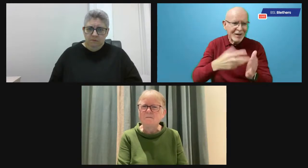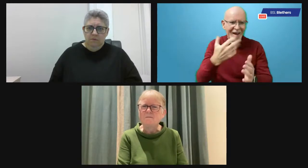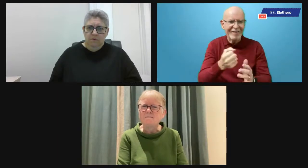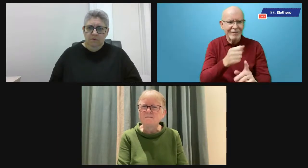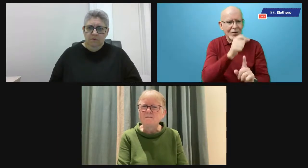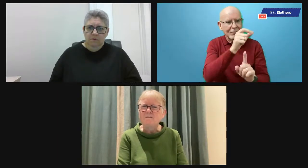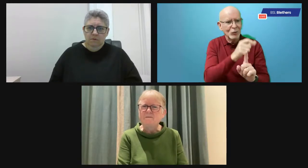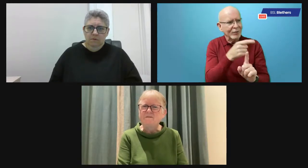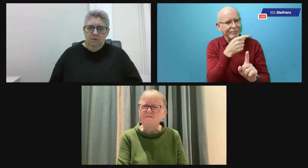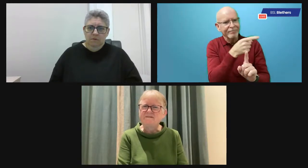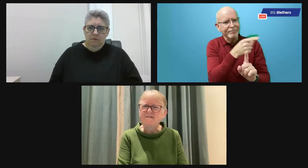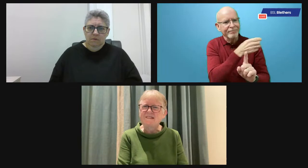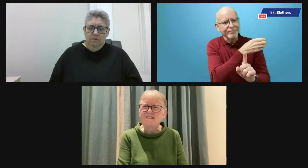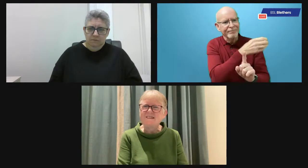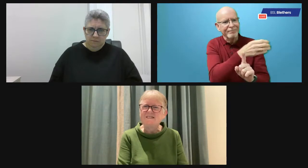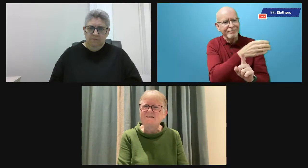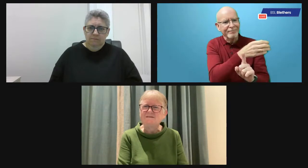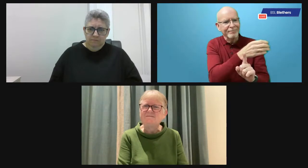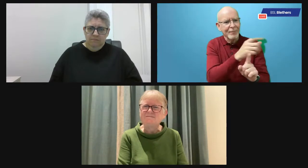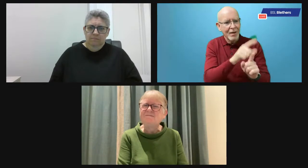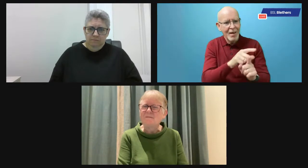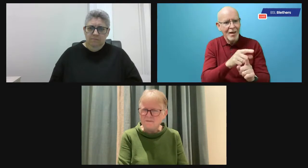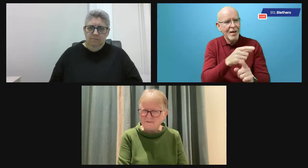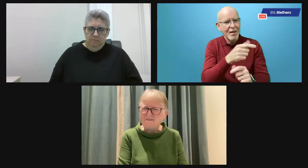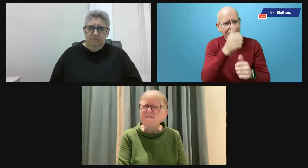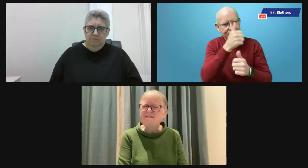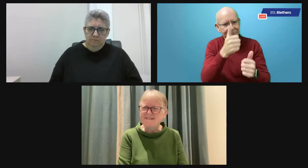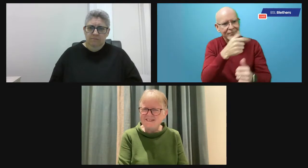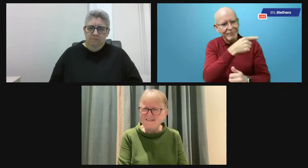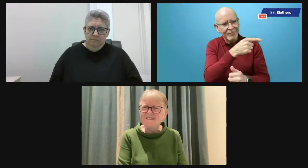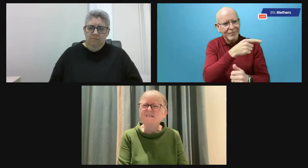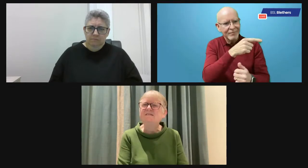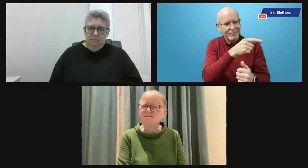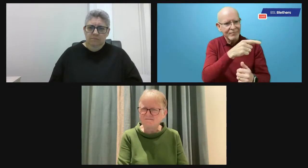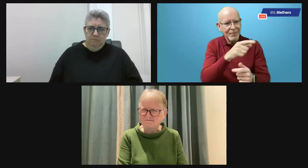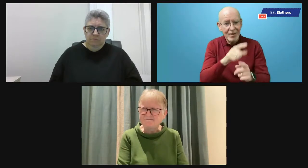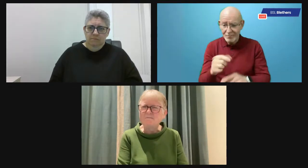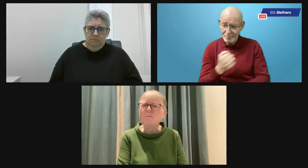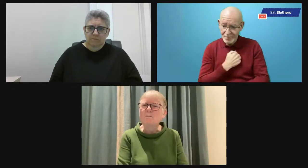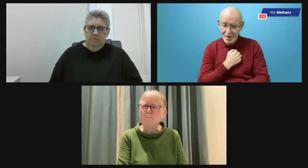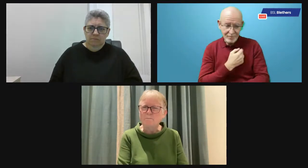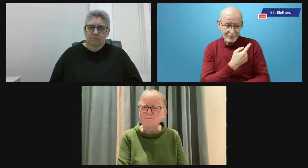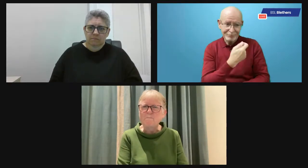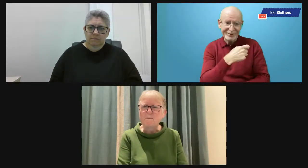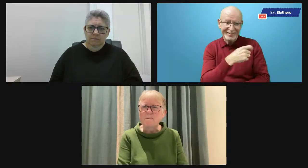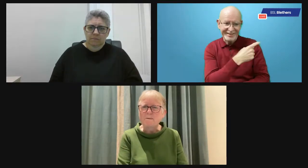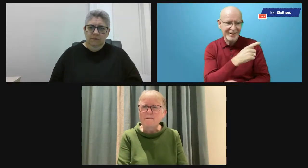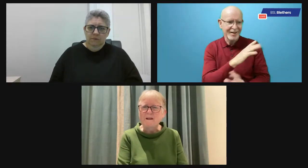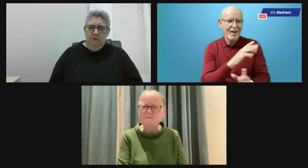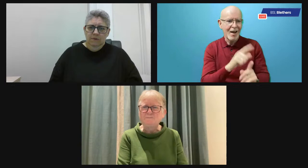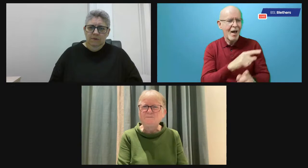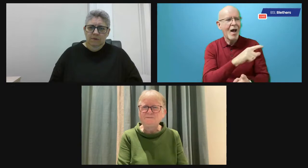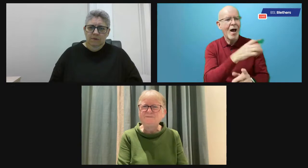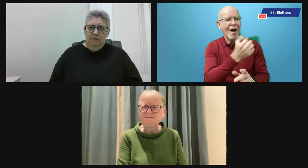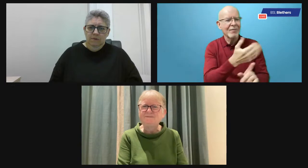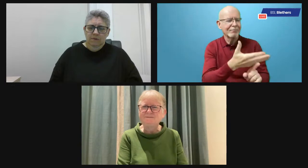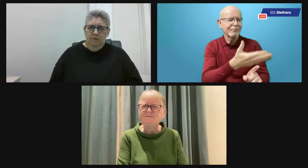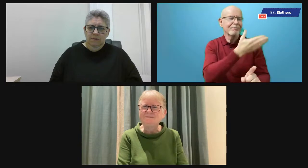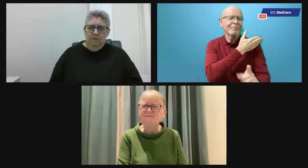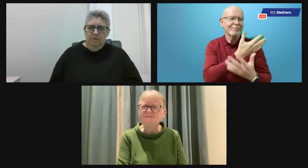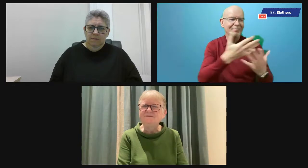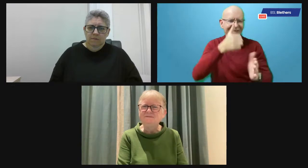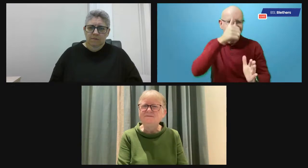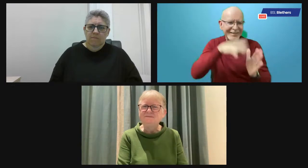and talking to everyone else. What we do is we have